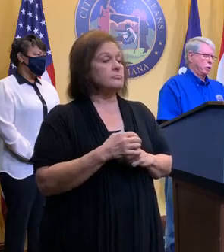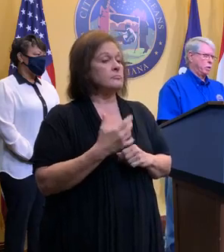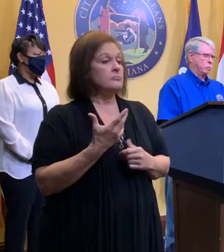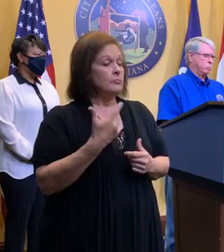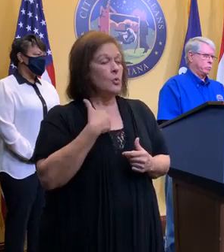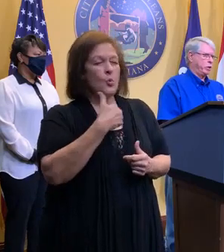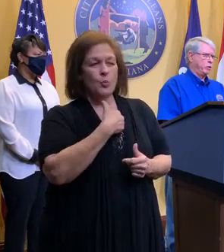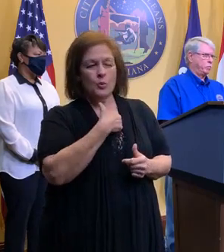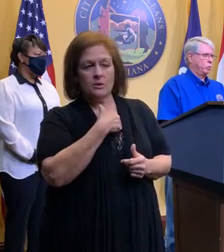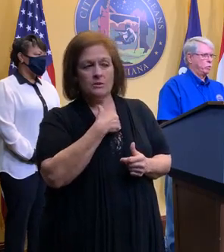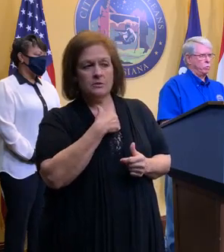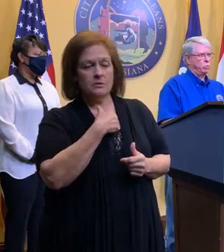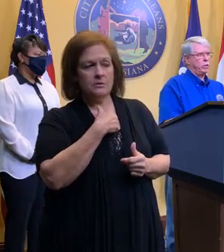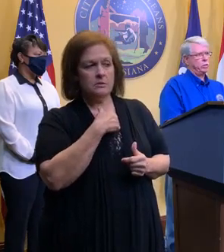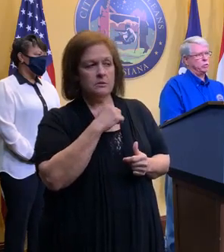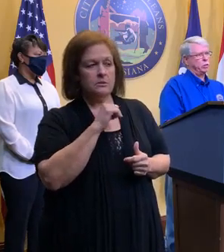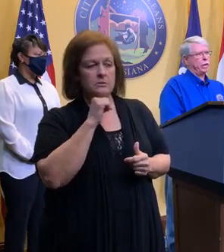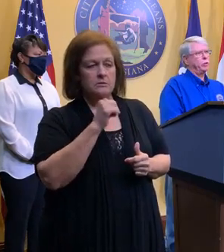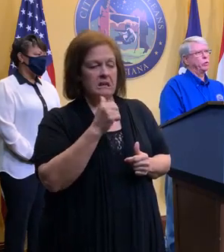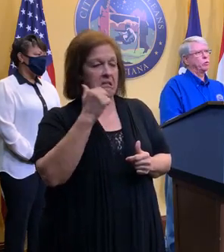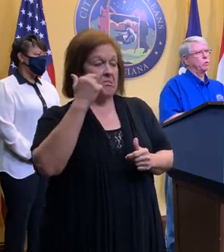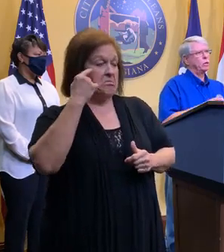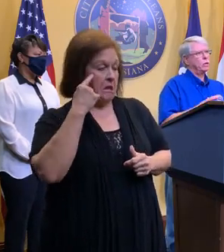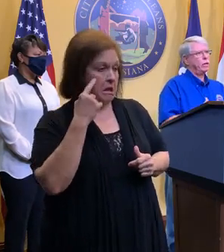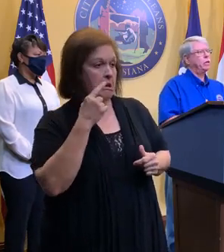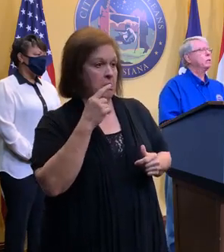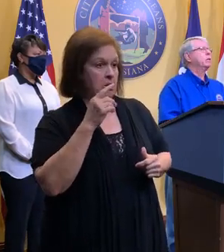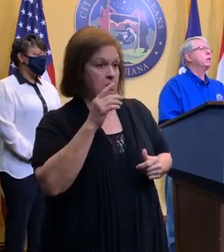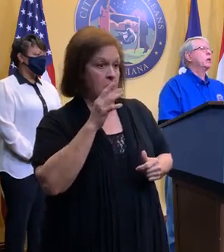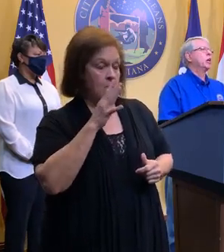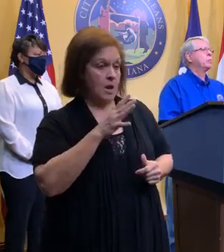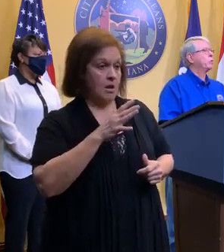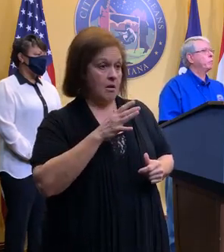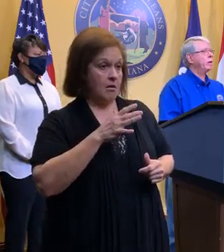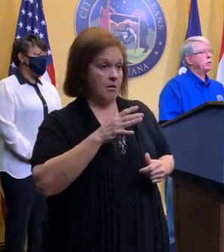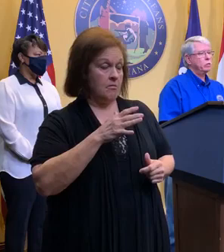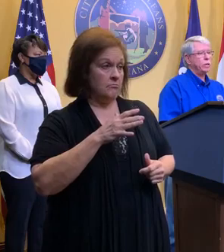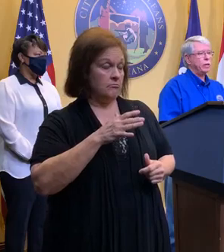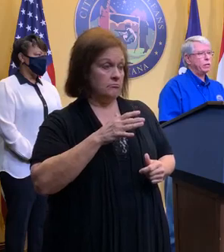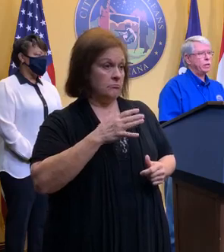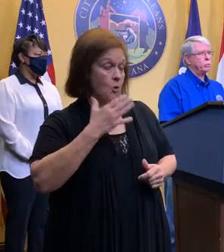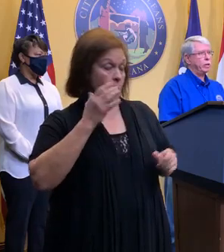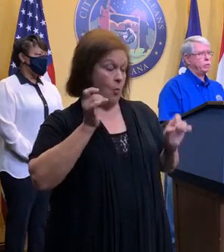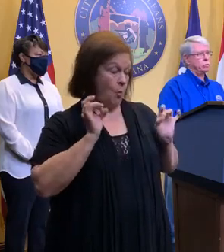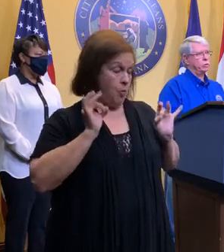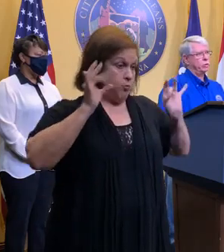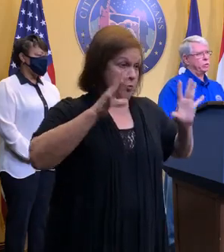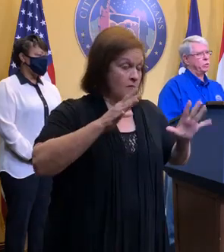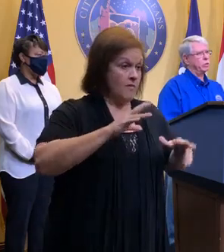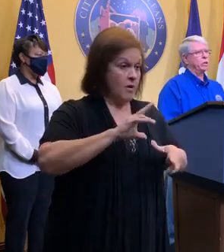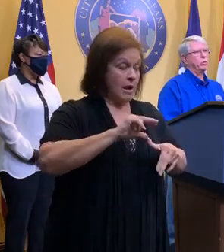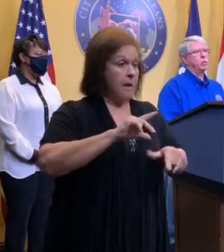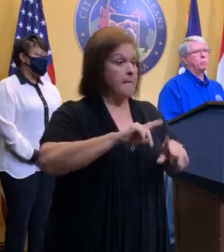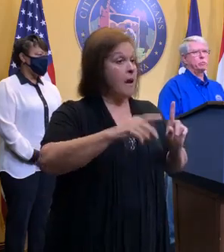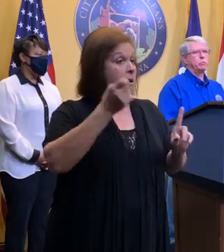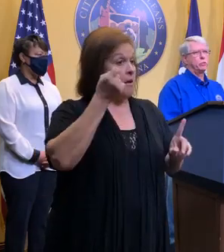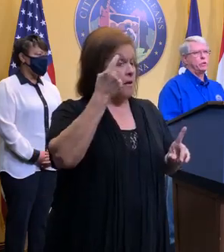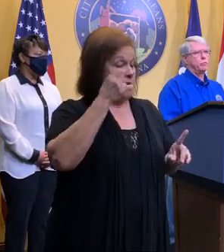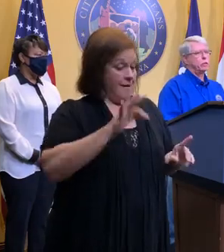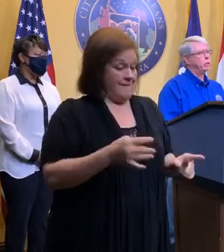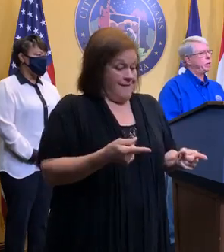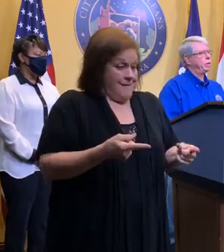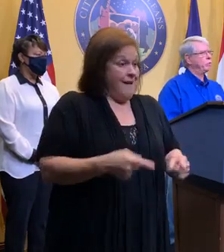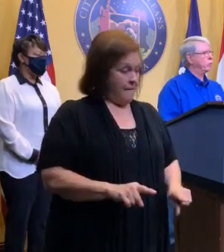to gear up to what would be considered a normal hurricane, but we're ready to do that in case we have to. And we